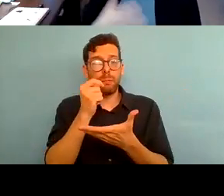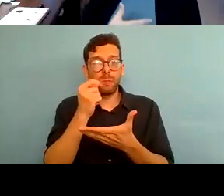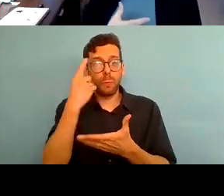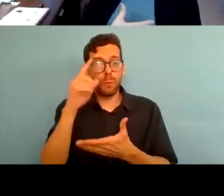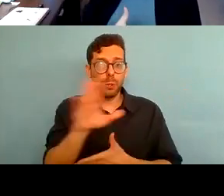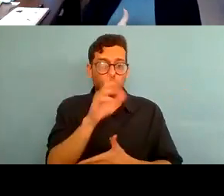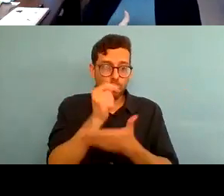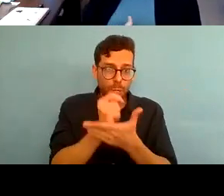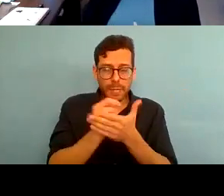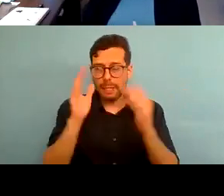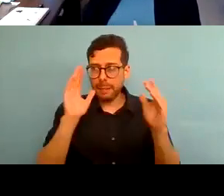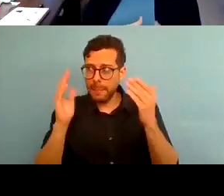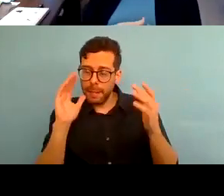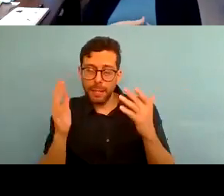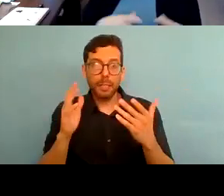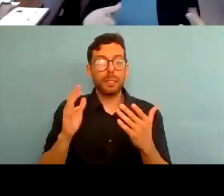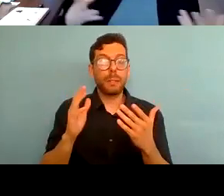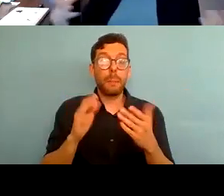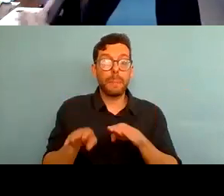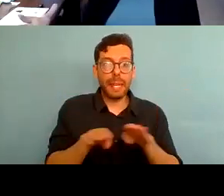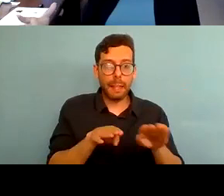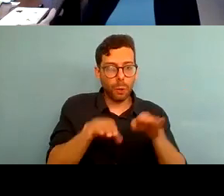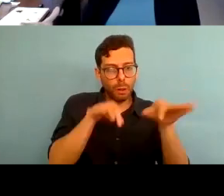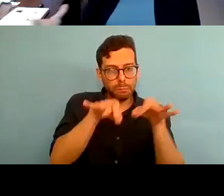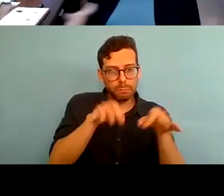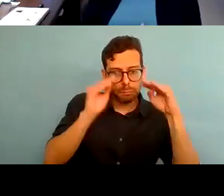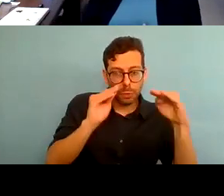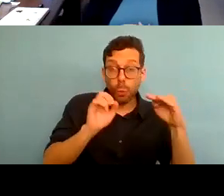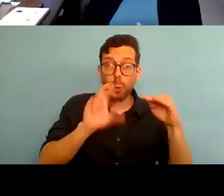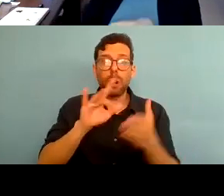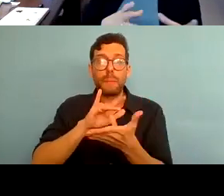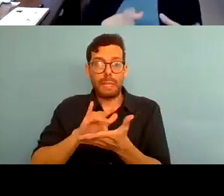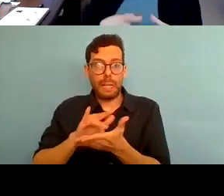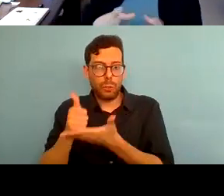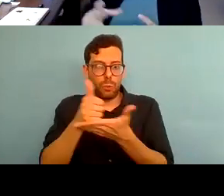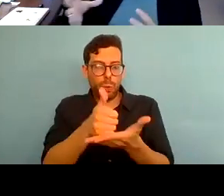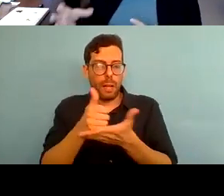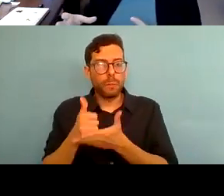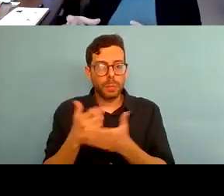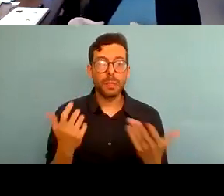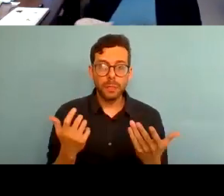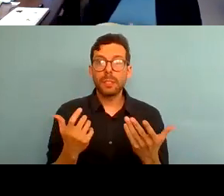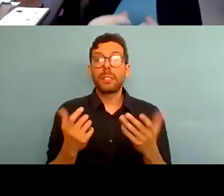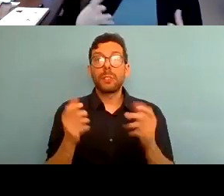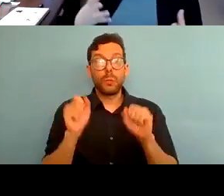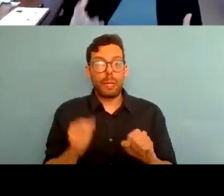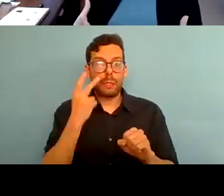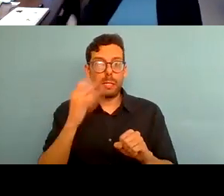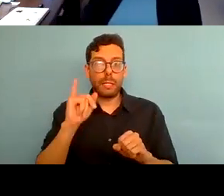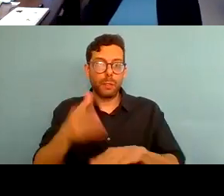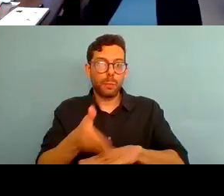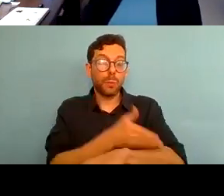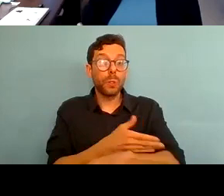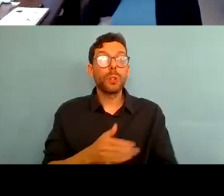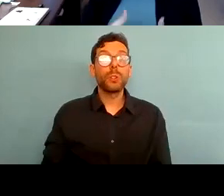or in my case, sometimes we use medications, if we're actually making an improvement, right? So the child's sleep habits questionnaire is something that you